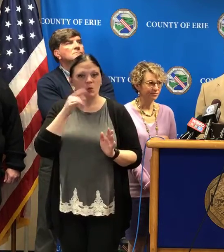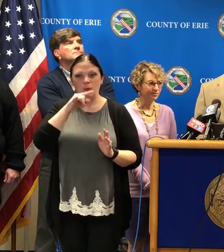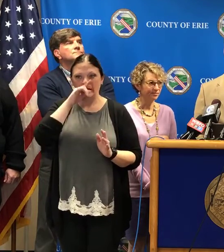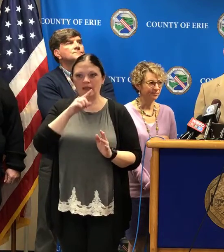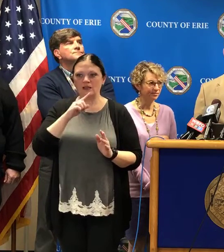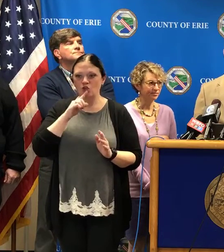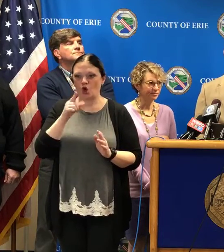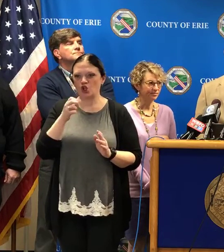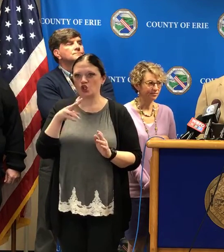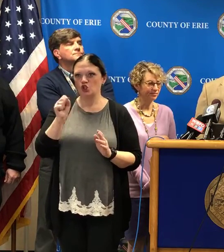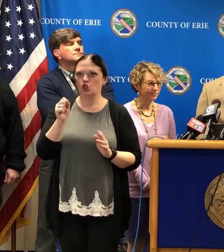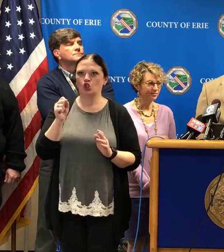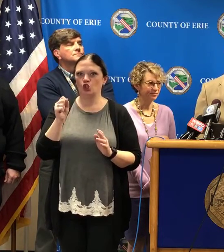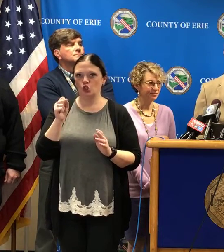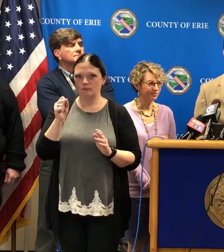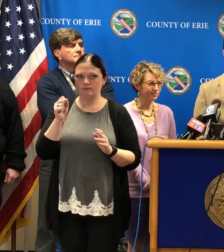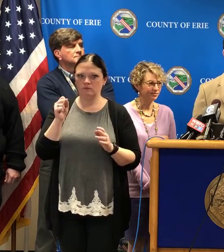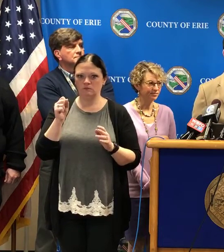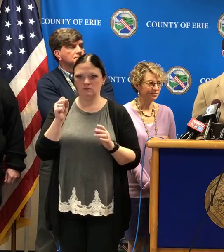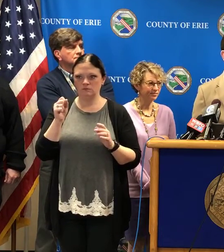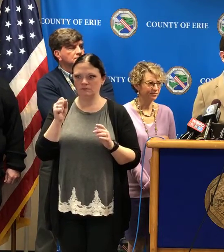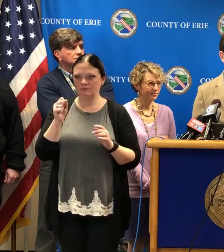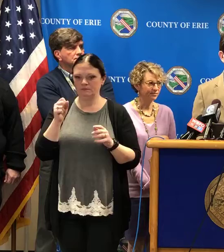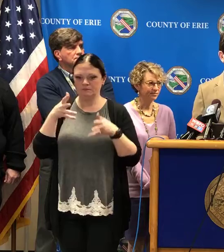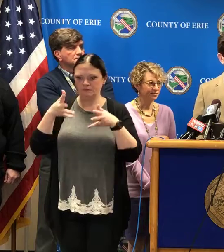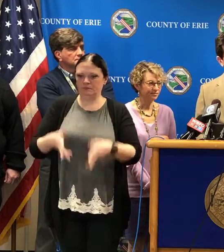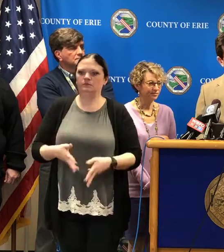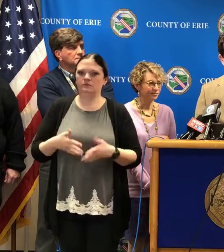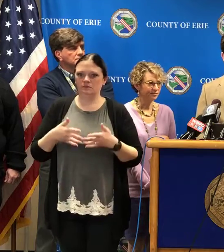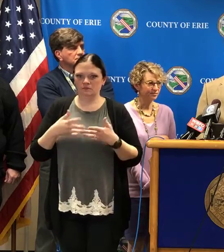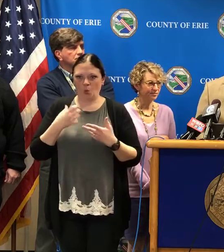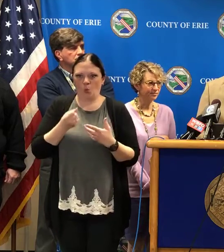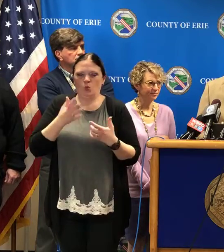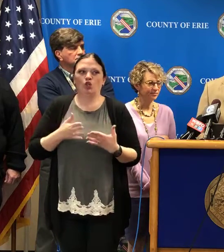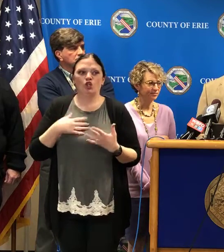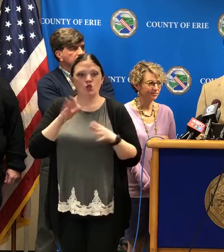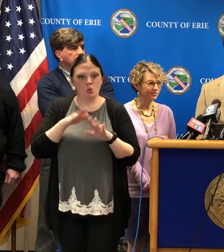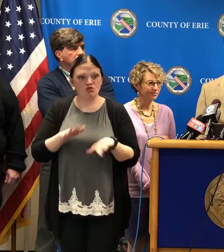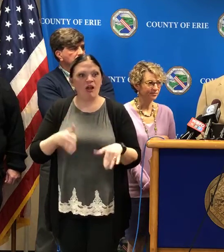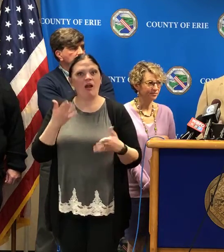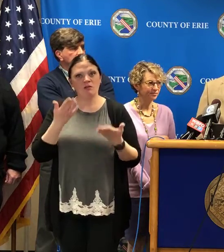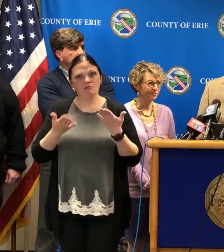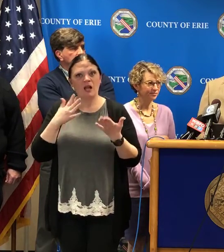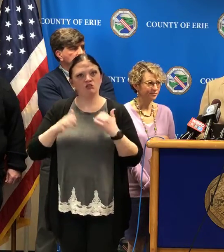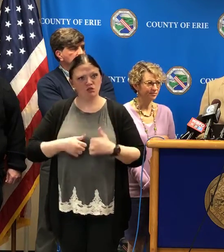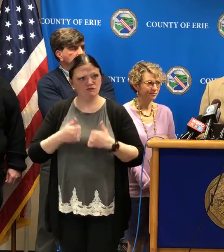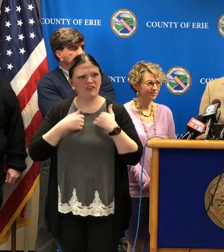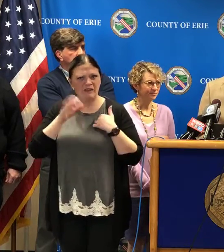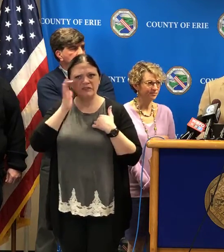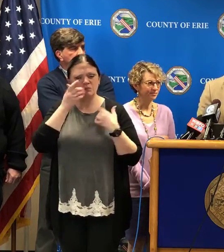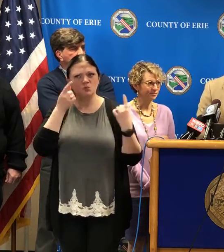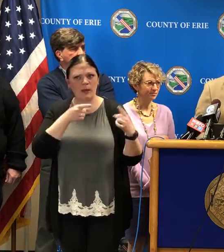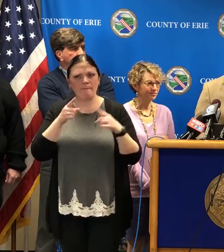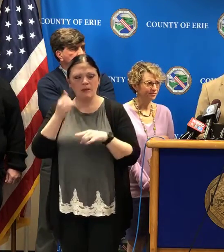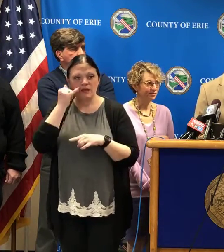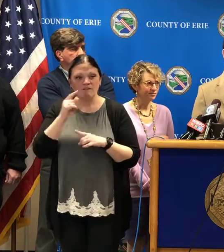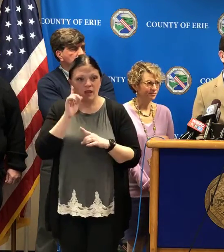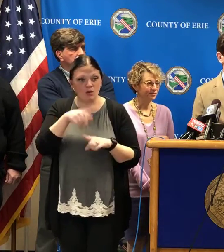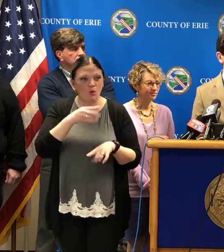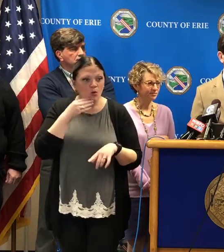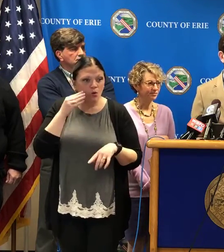are germ vectors. There's no doubt about that. They're germ repositories. And while the children might get through this okay, which seems to be happening, if they go home